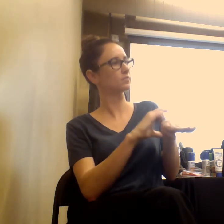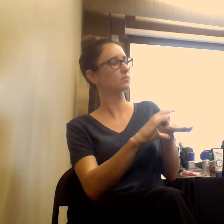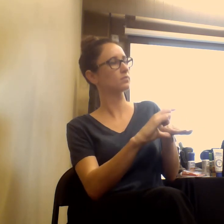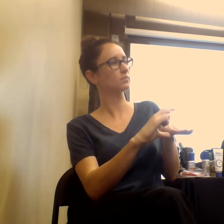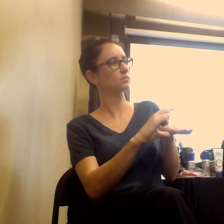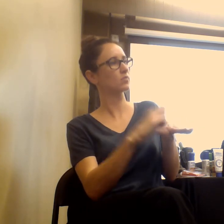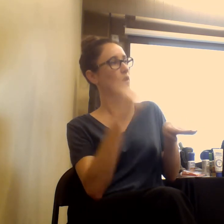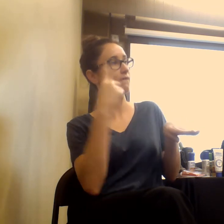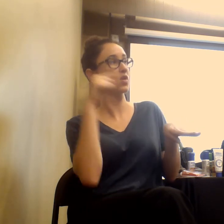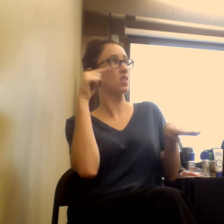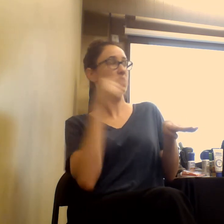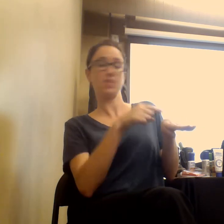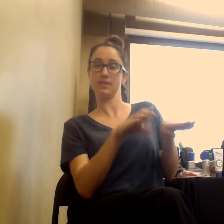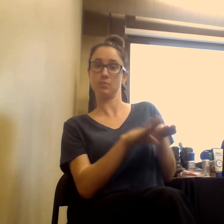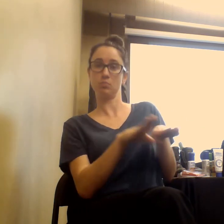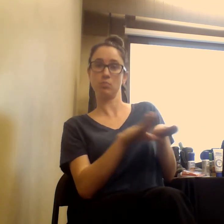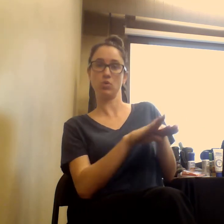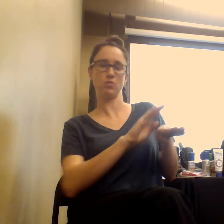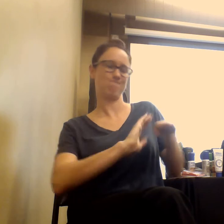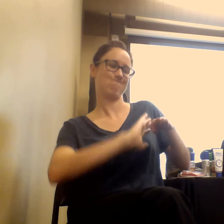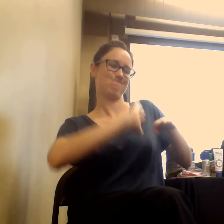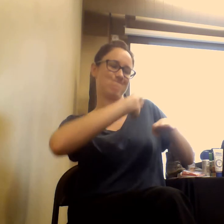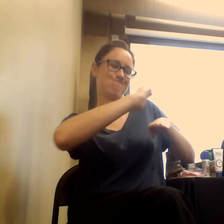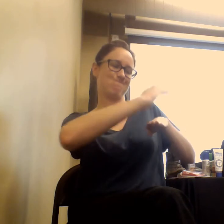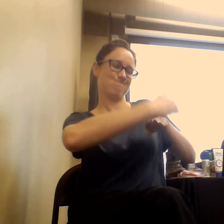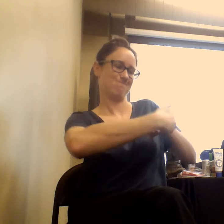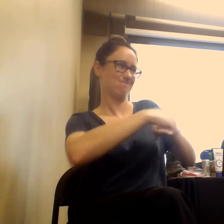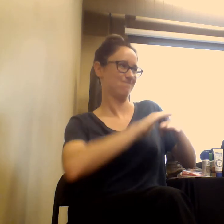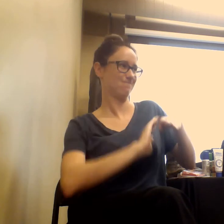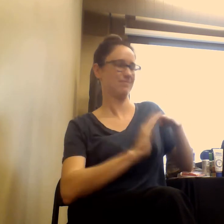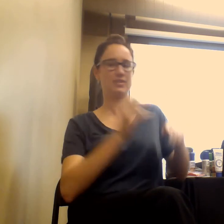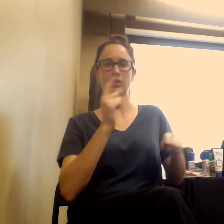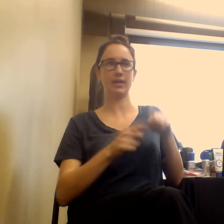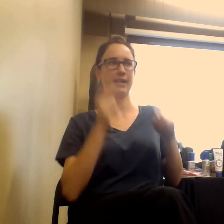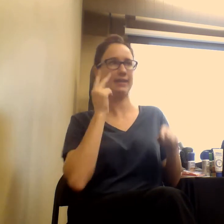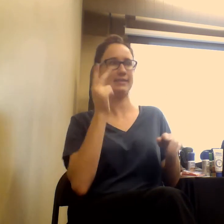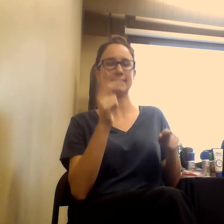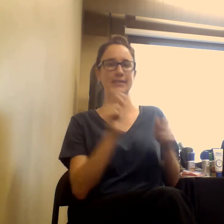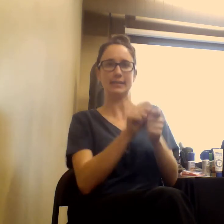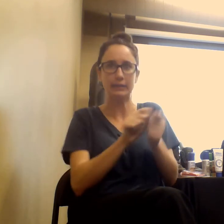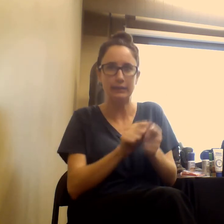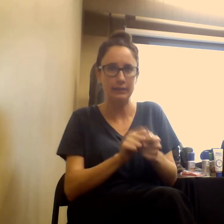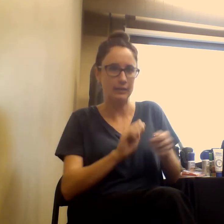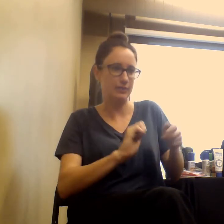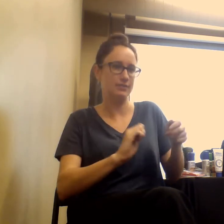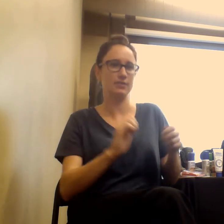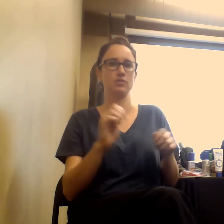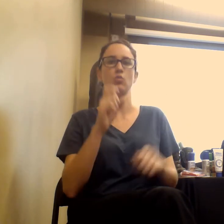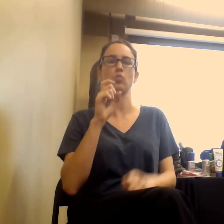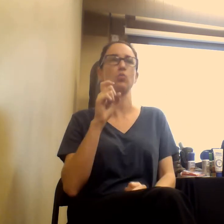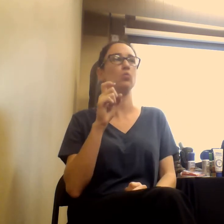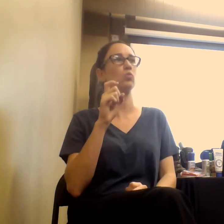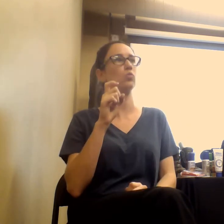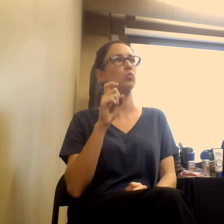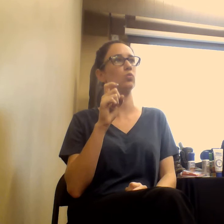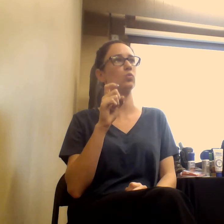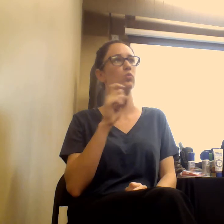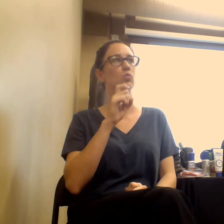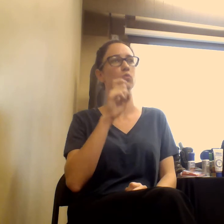boot, is totally encapsulated. You can't even see it. It's embedded in the rubber, and this thing